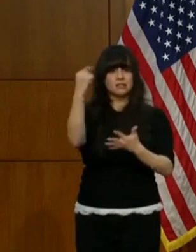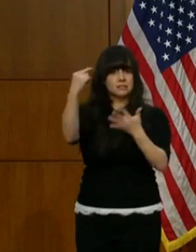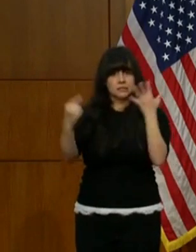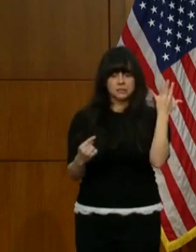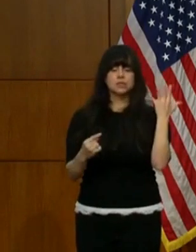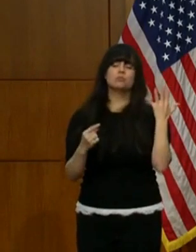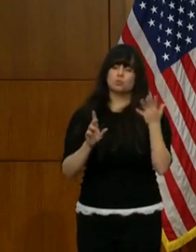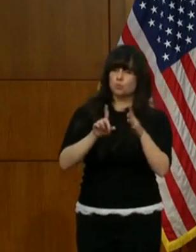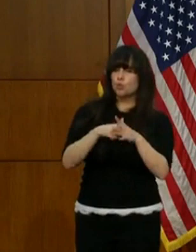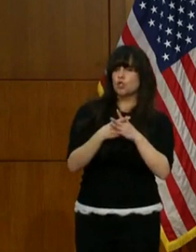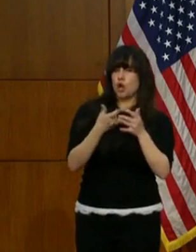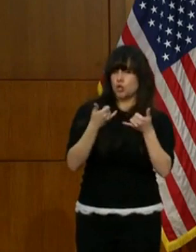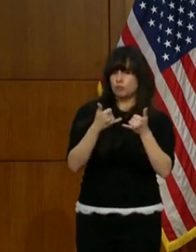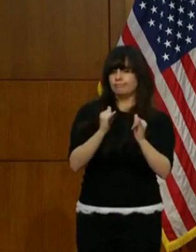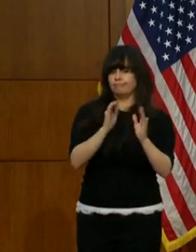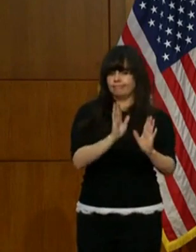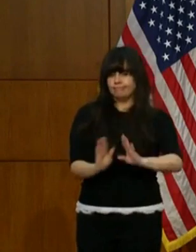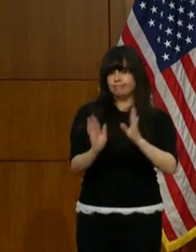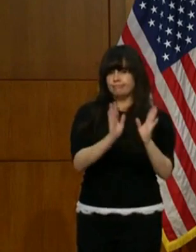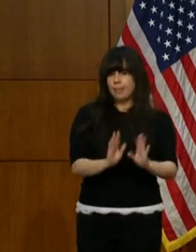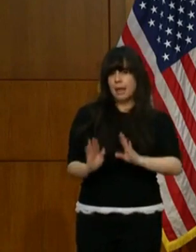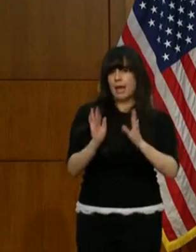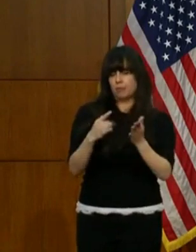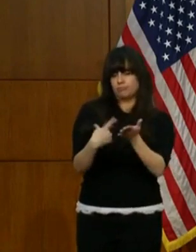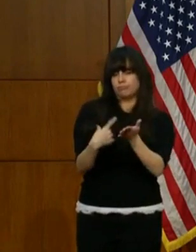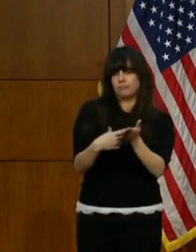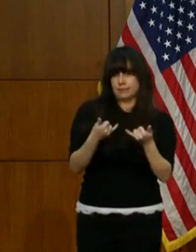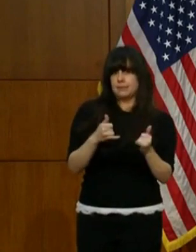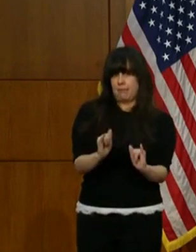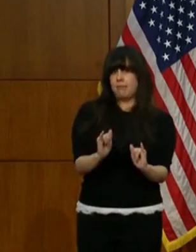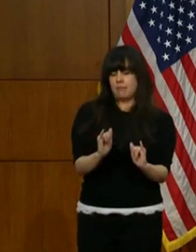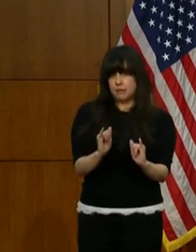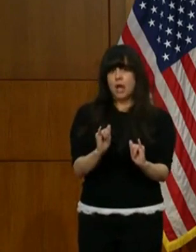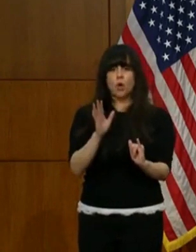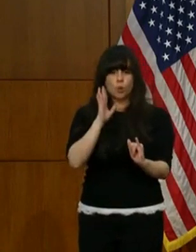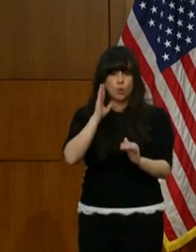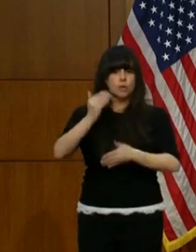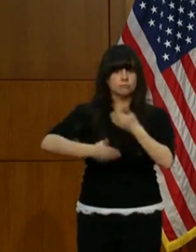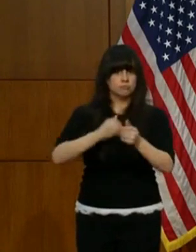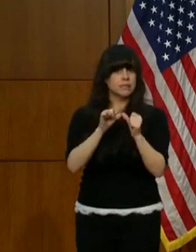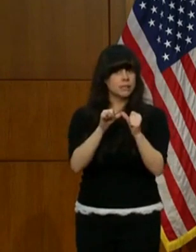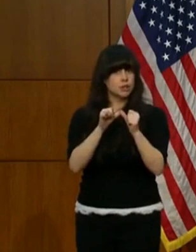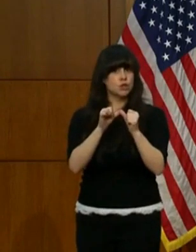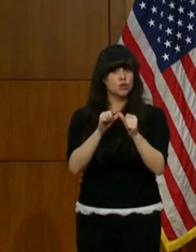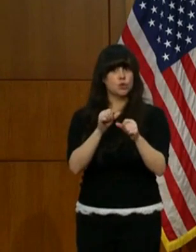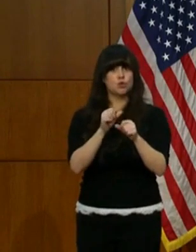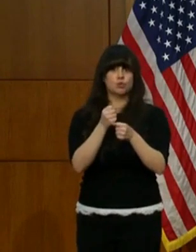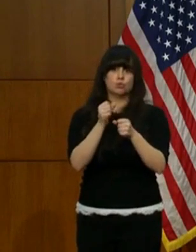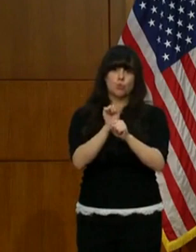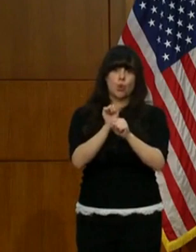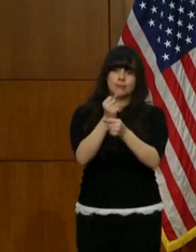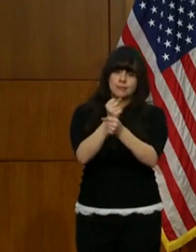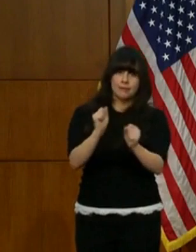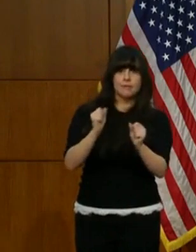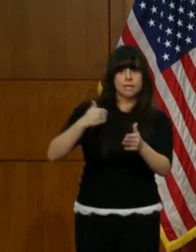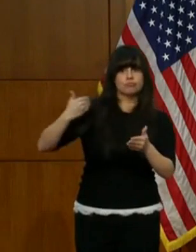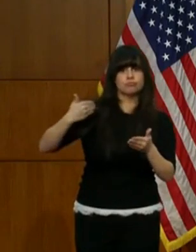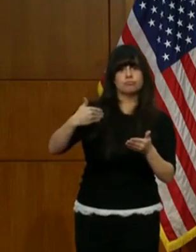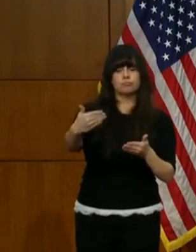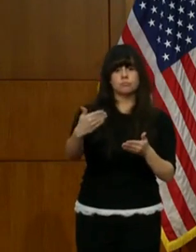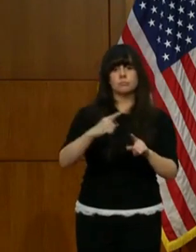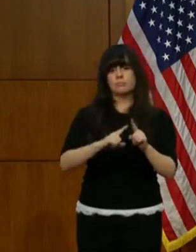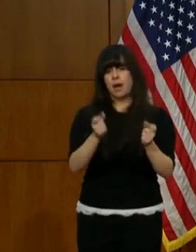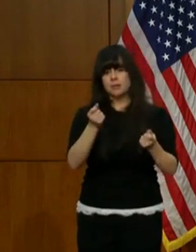with stakeholders to move forward safely over time. But I need to be clear, the basic